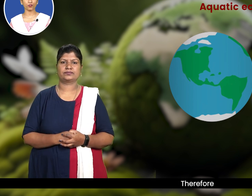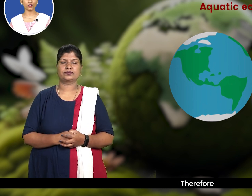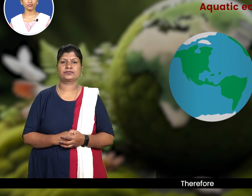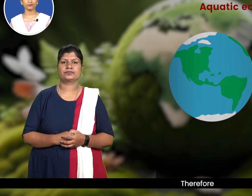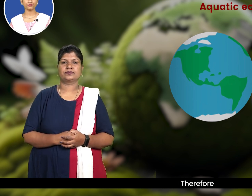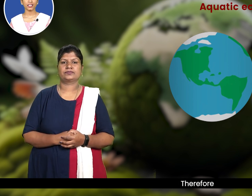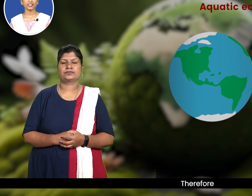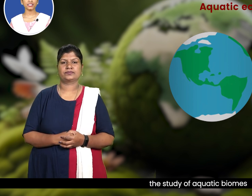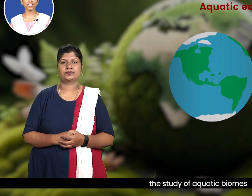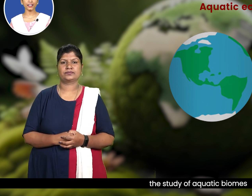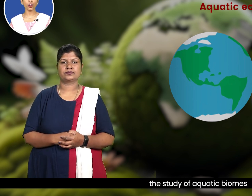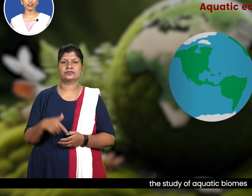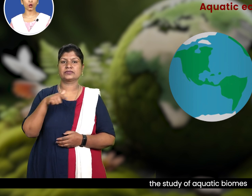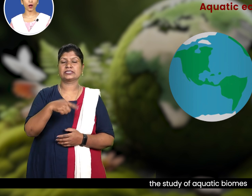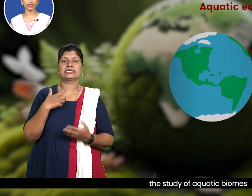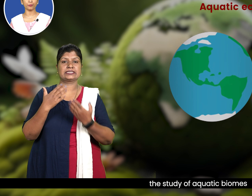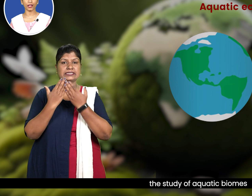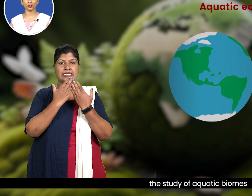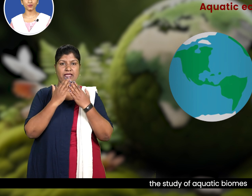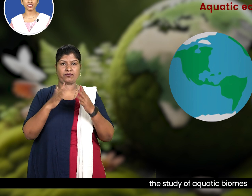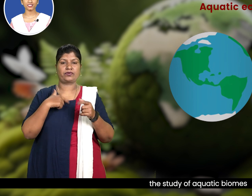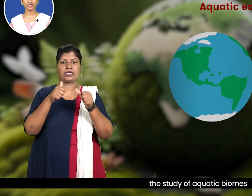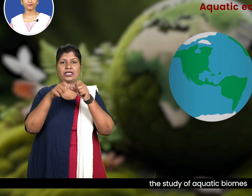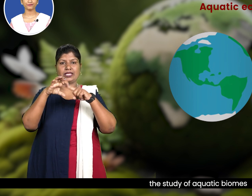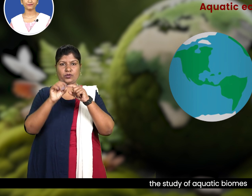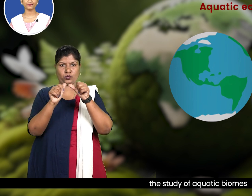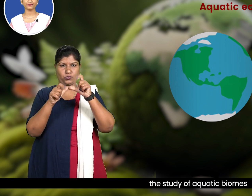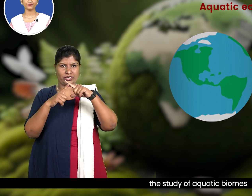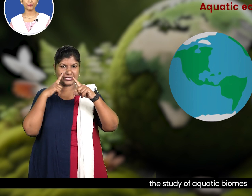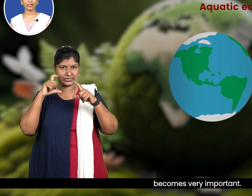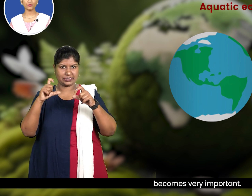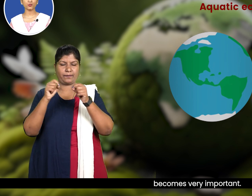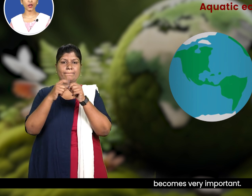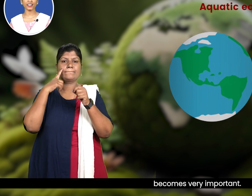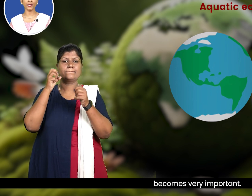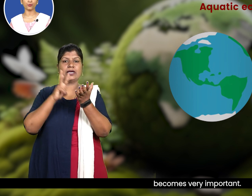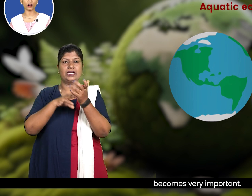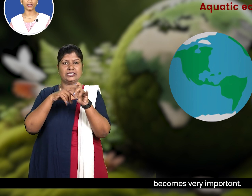Therefore, the study of aquatic biomes becomes very important.